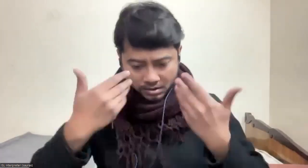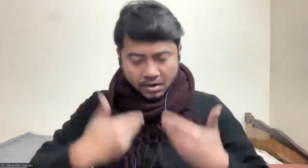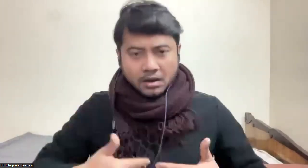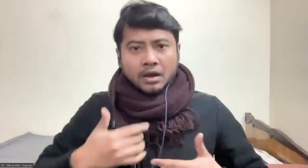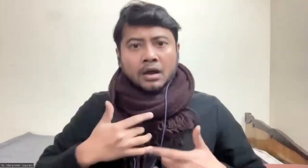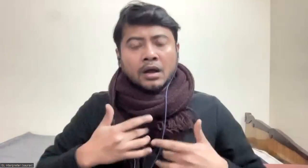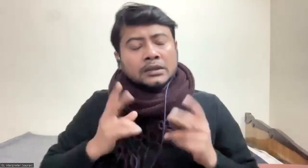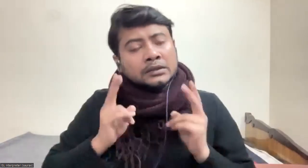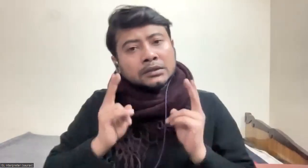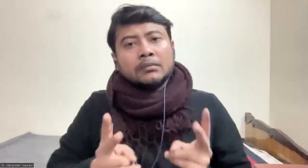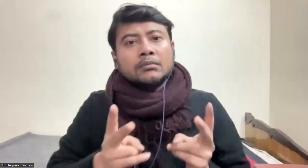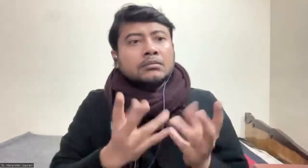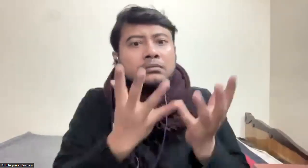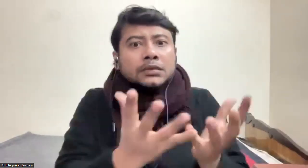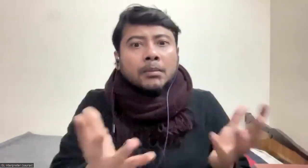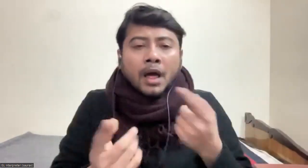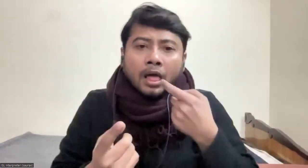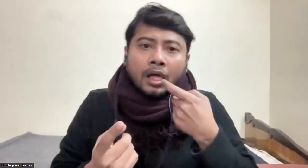big offense.